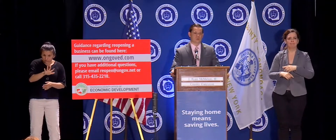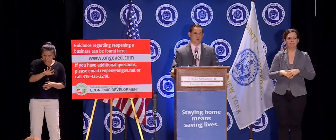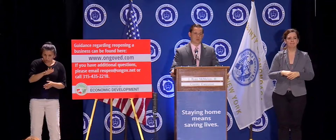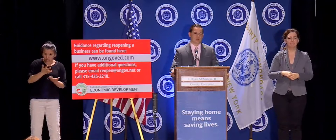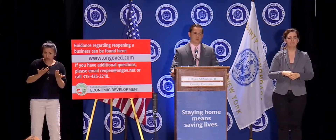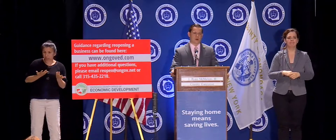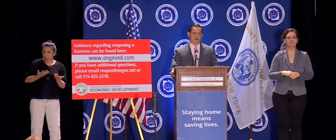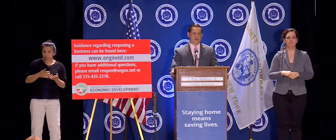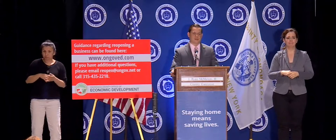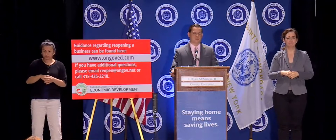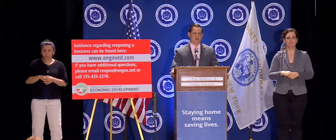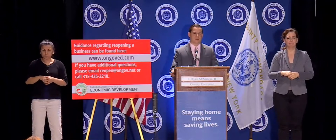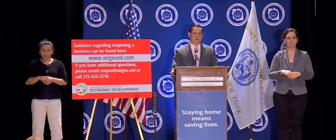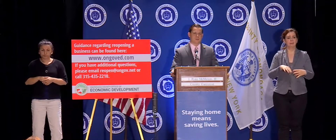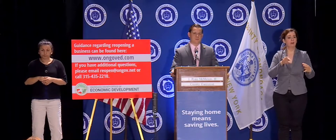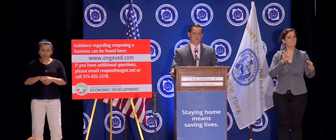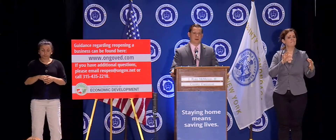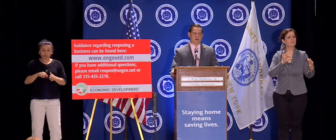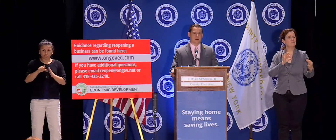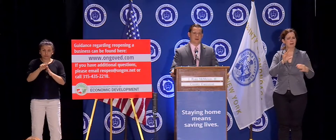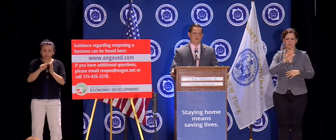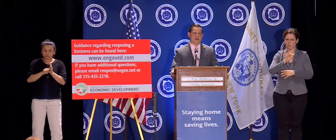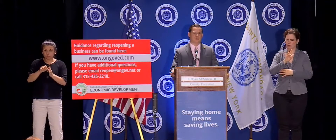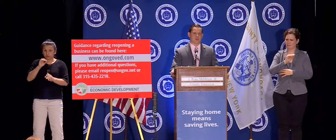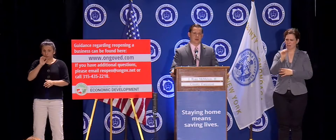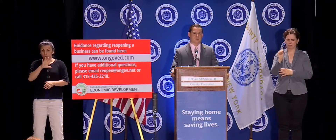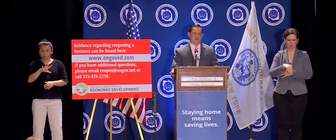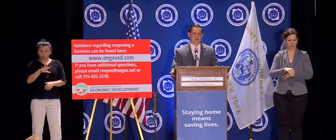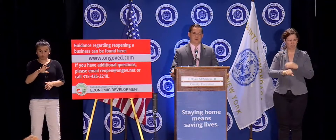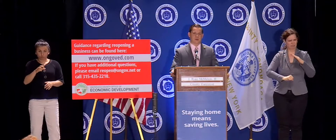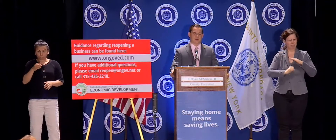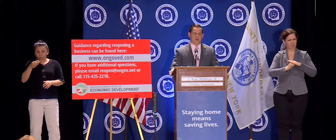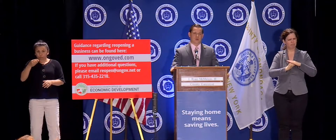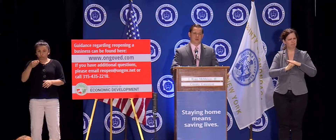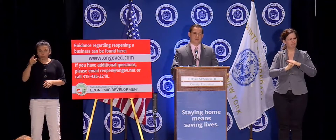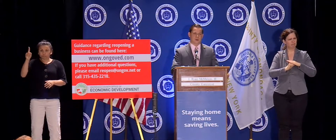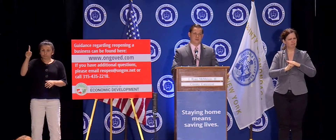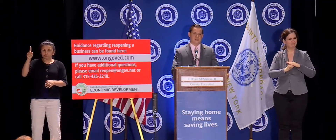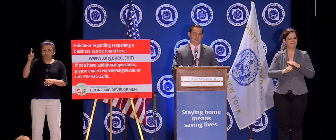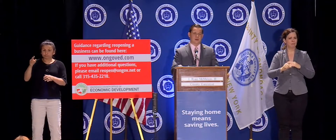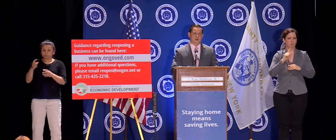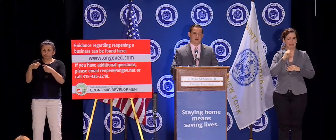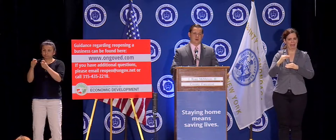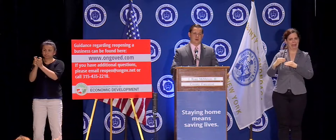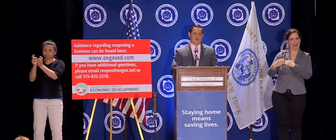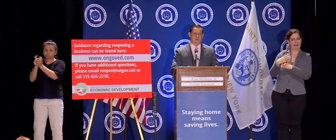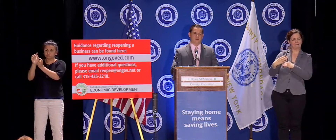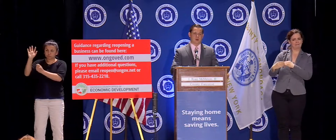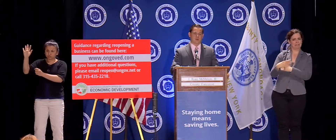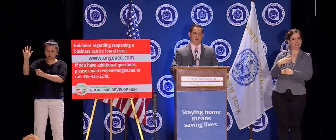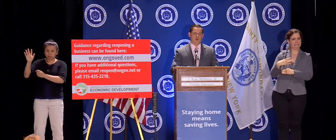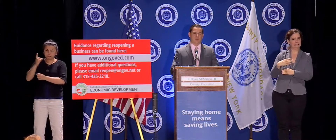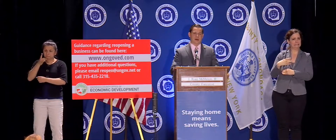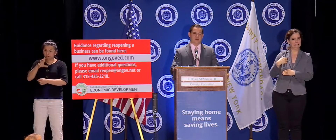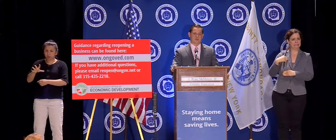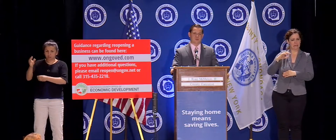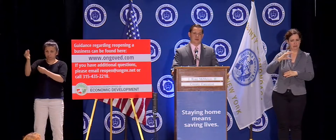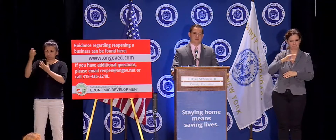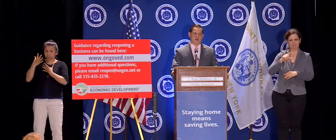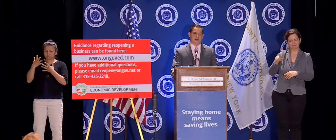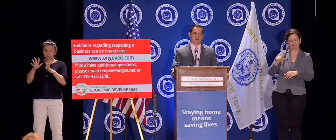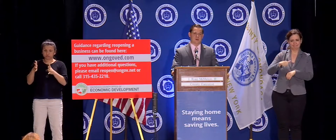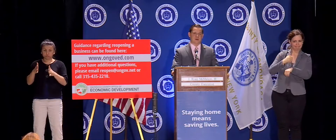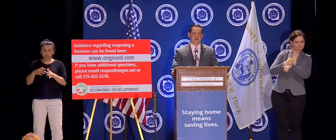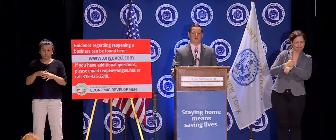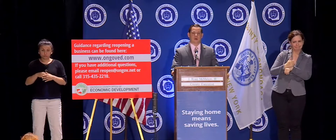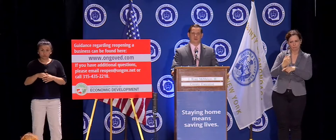capacity? There is apparently a subcommittee, an advisory council that's been created by the state. Some of our local pastors,